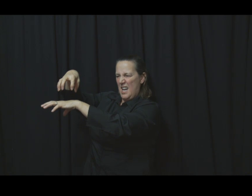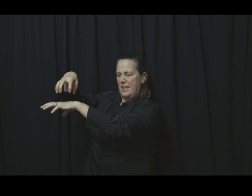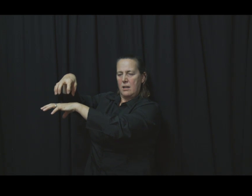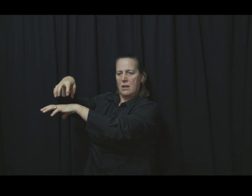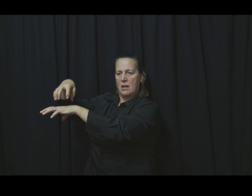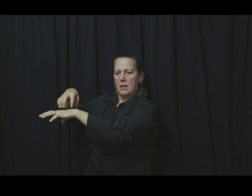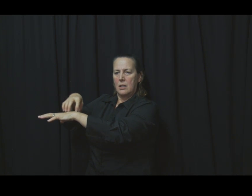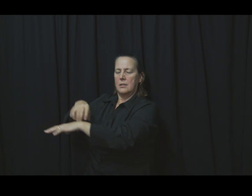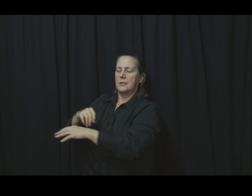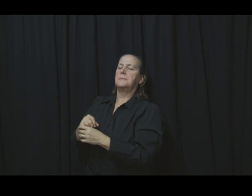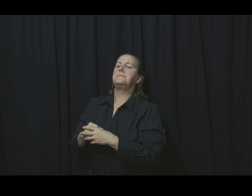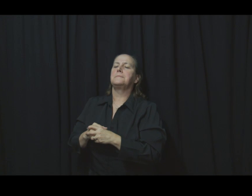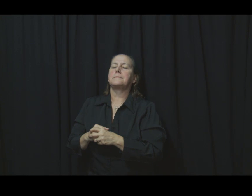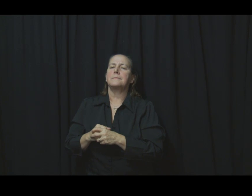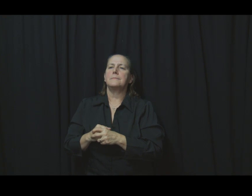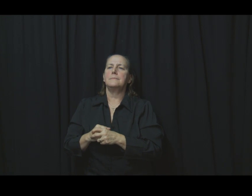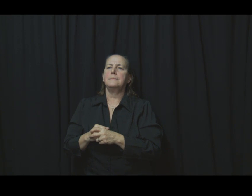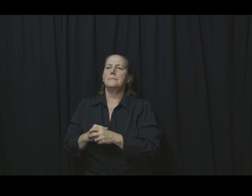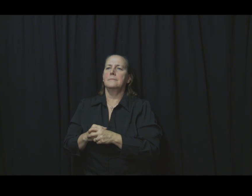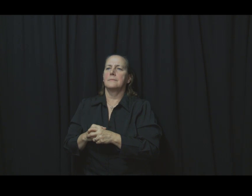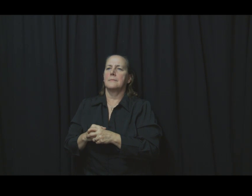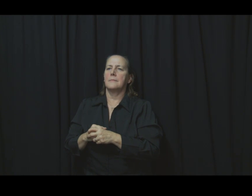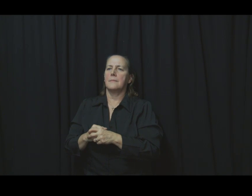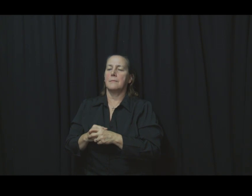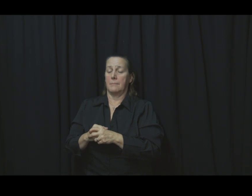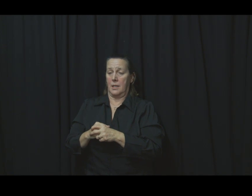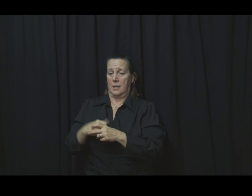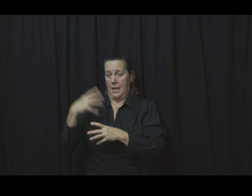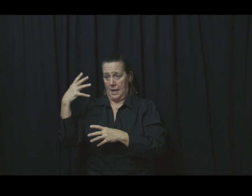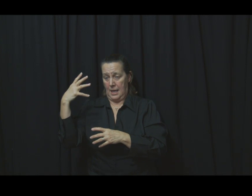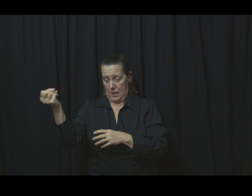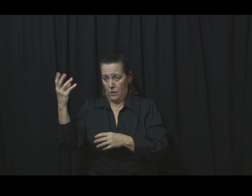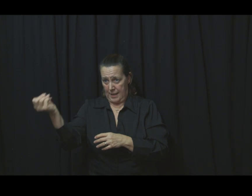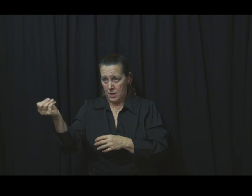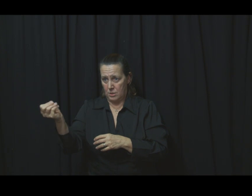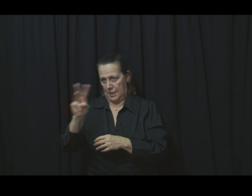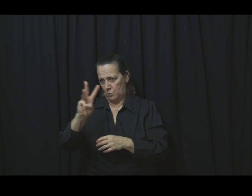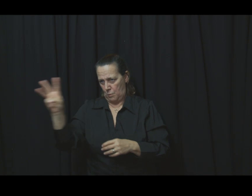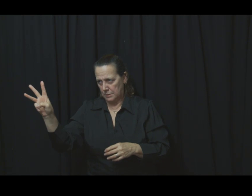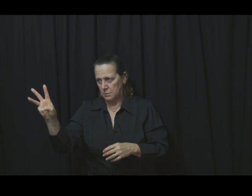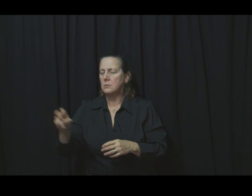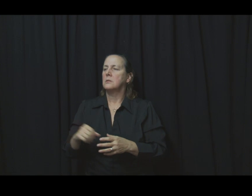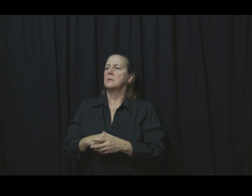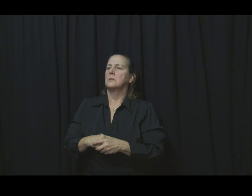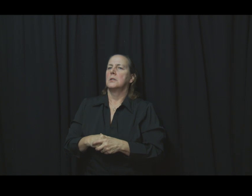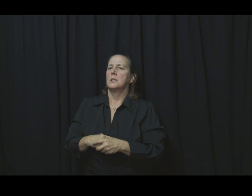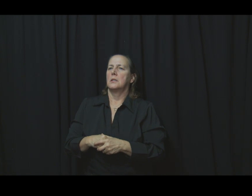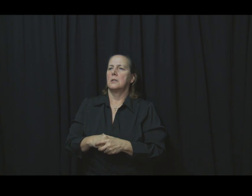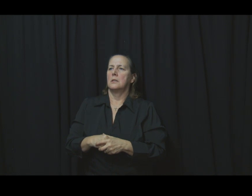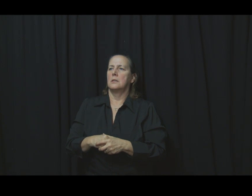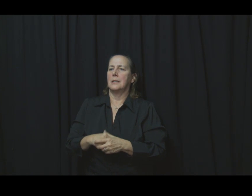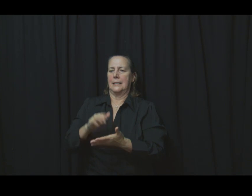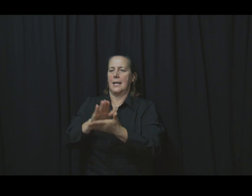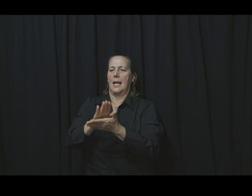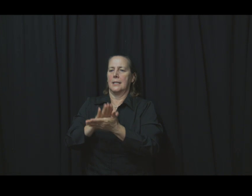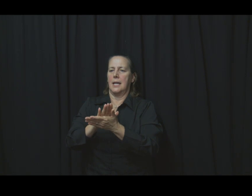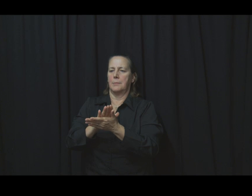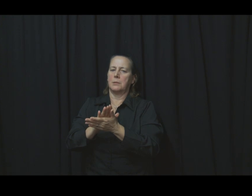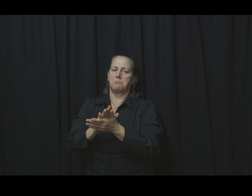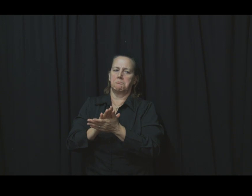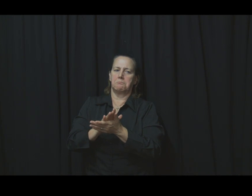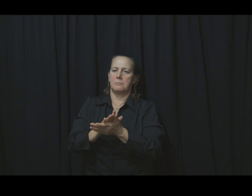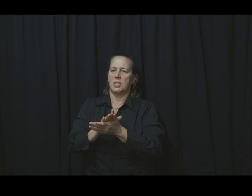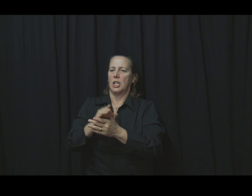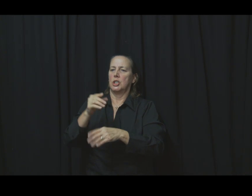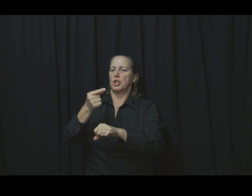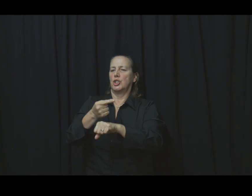huge, sitting on top of the ground. Now, out there in regular academic pursuits, regular